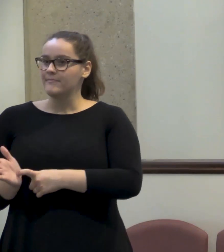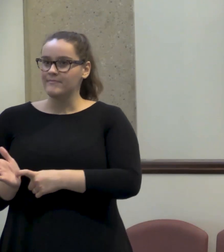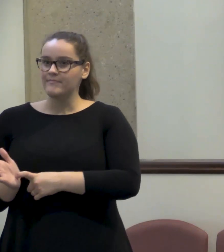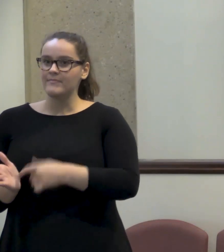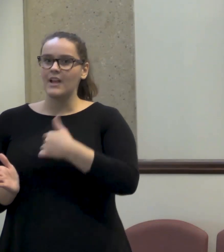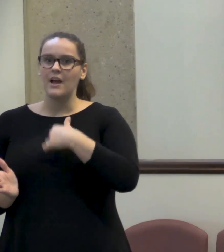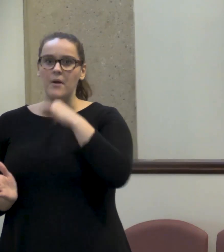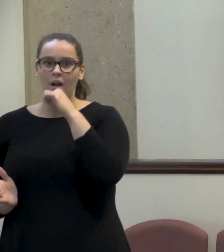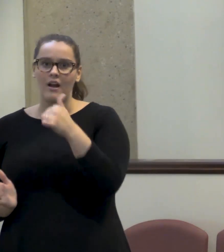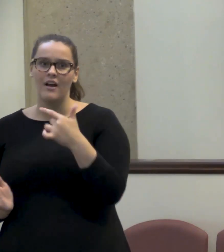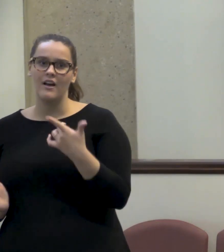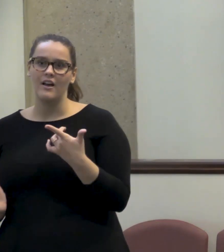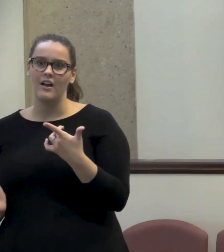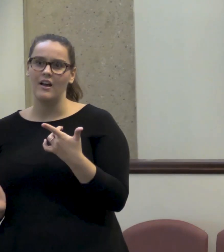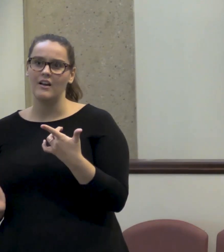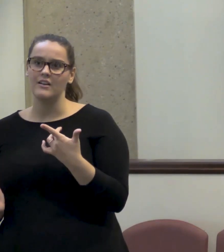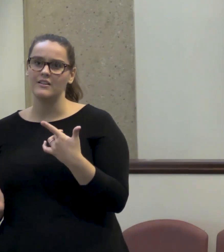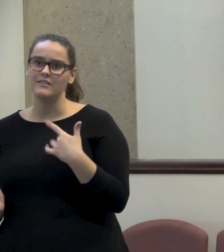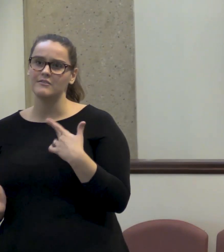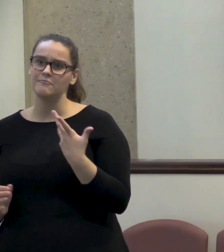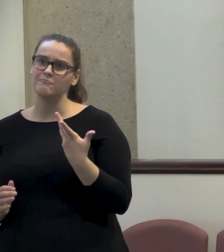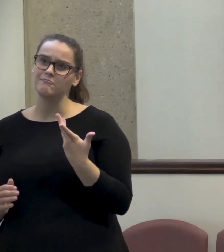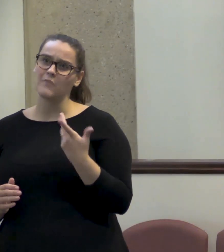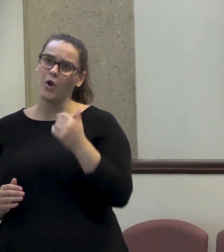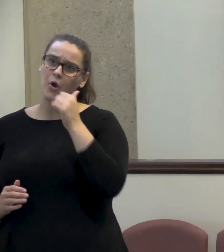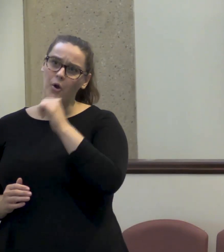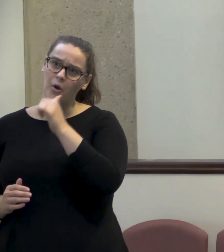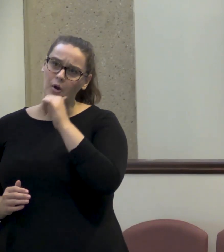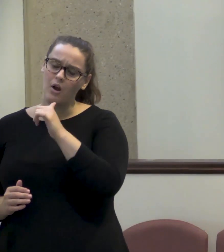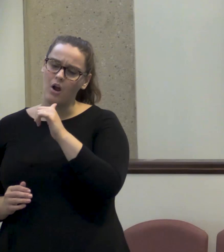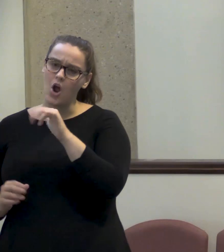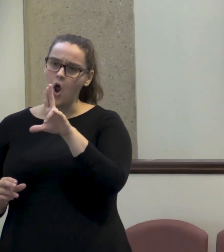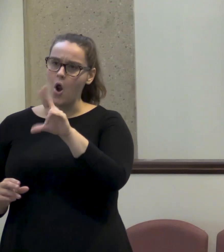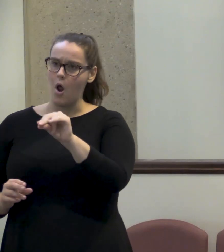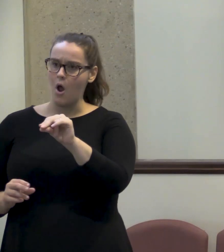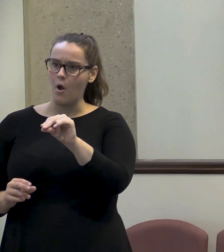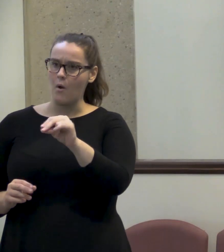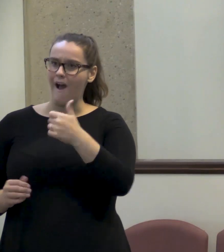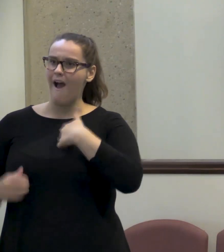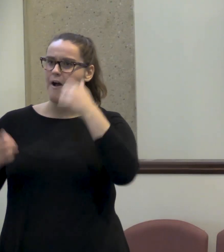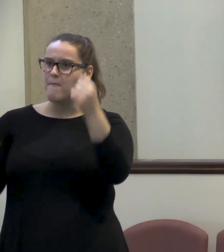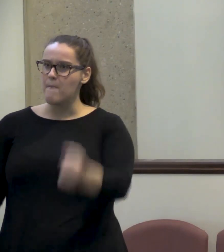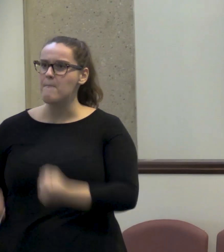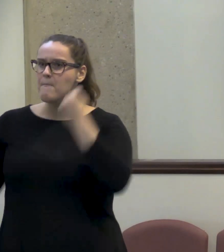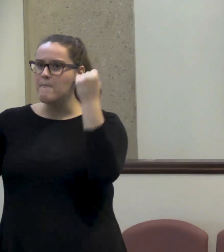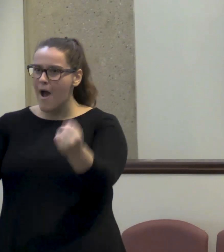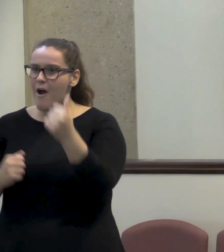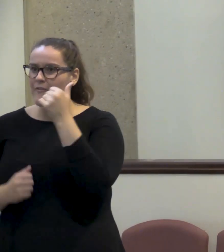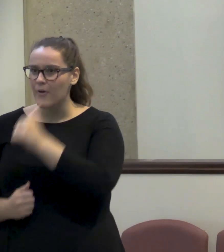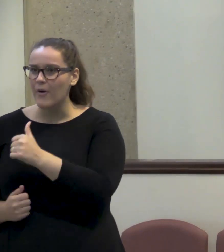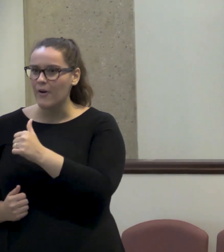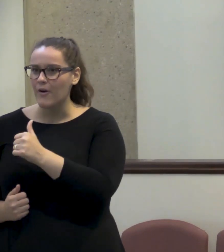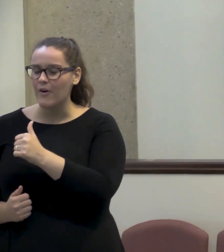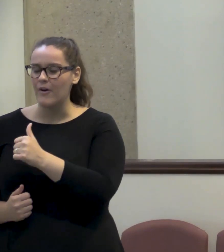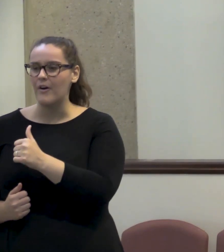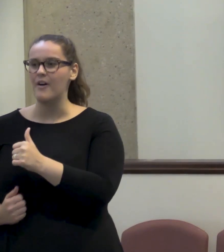longer just some helpless little girl. I was one heck of a powerful one.